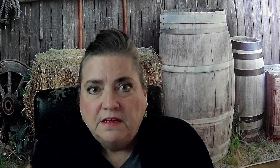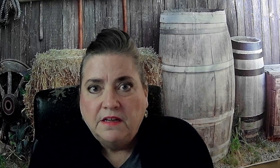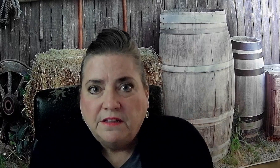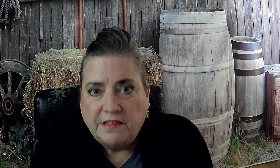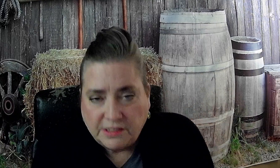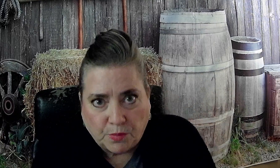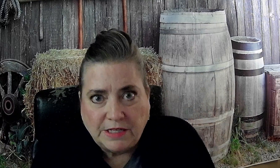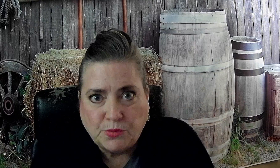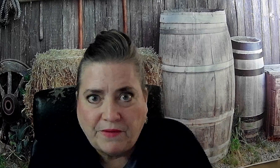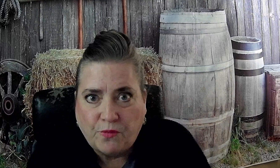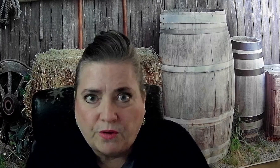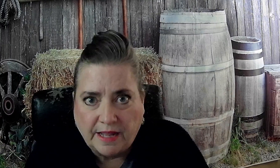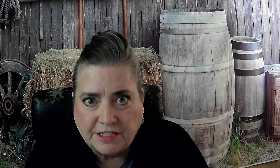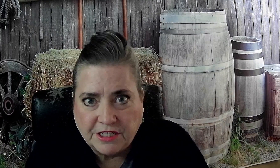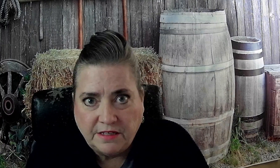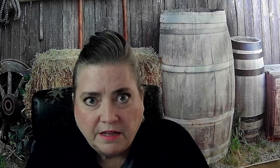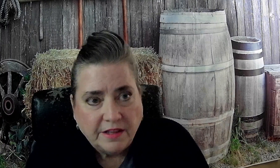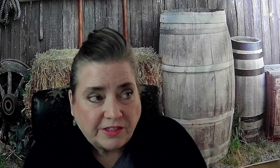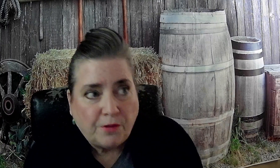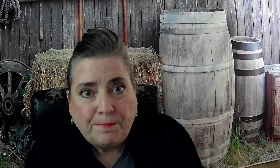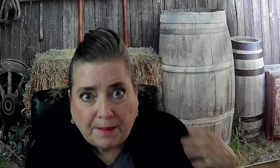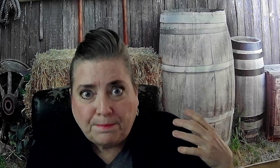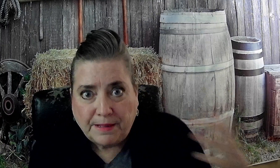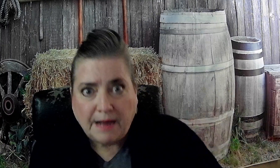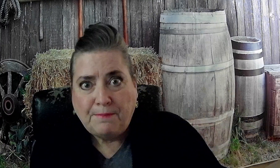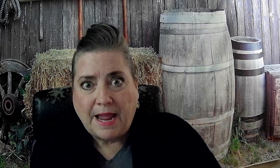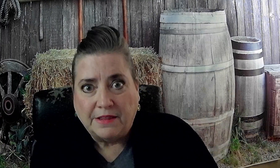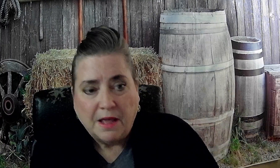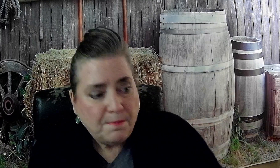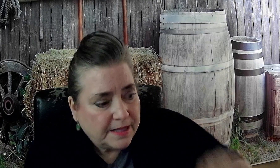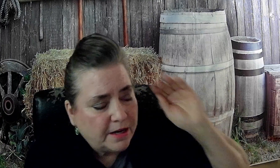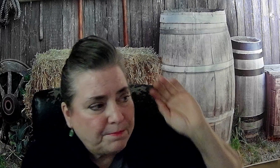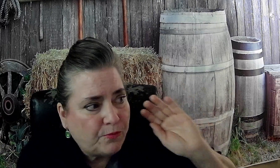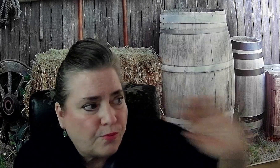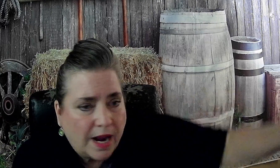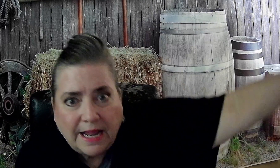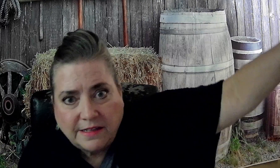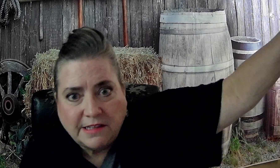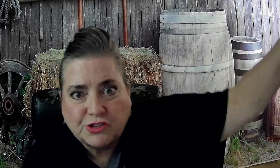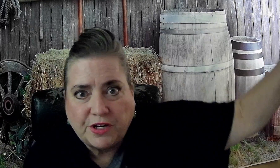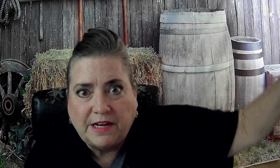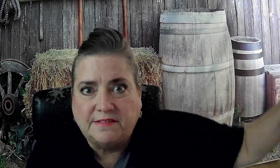the 2024 election, that there'll be a bloodbath. Blood will be running in the streets.